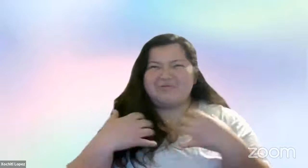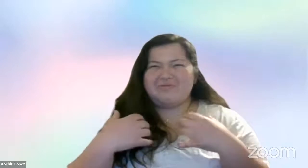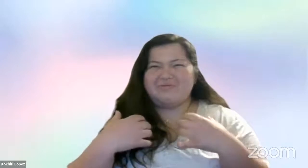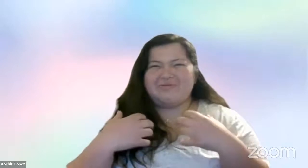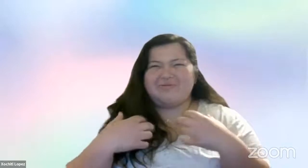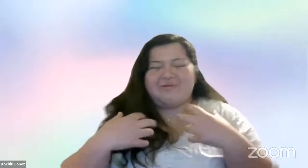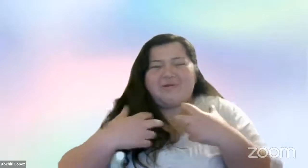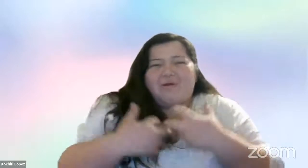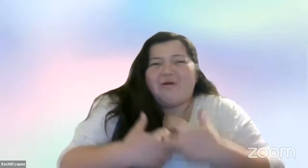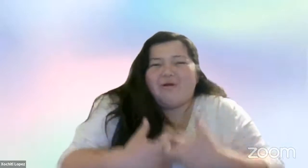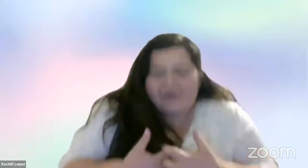very affected.